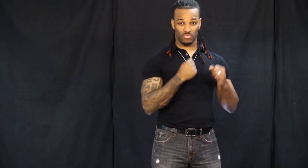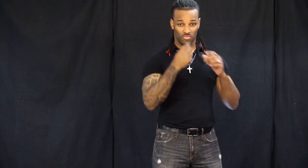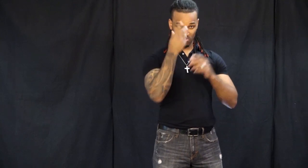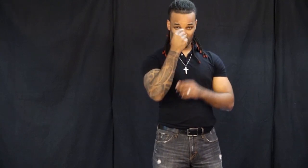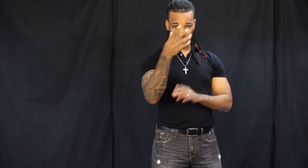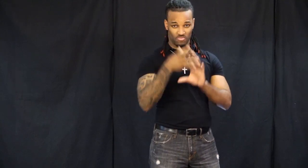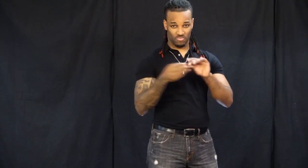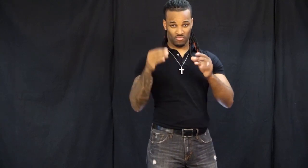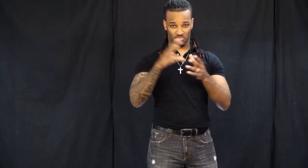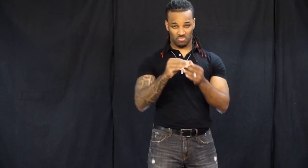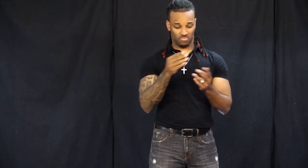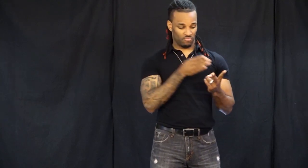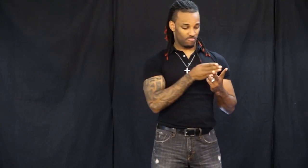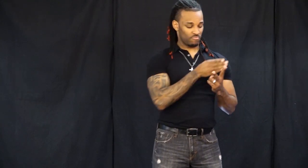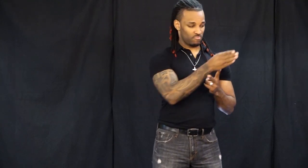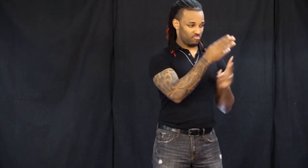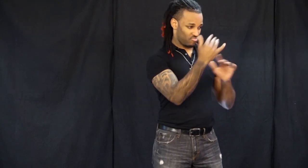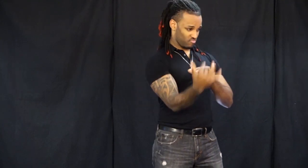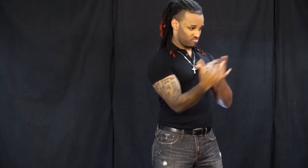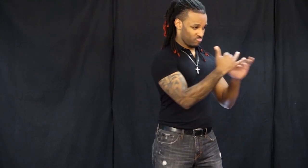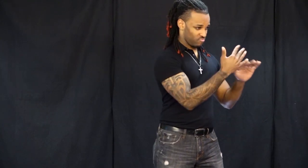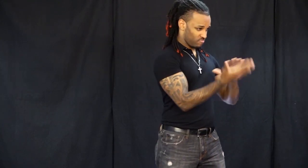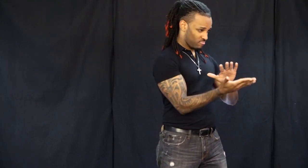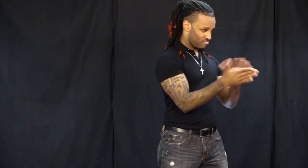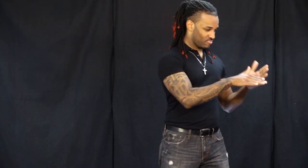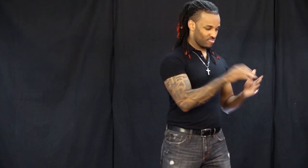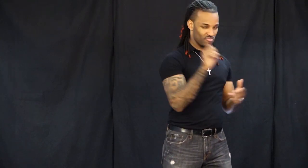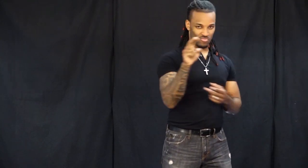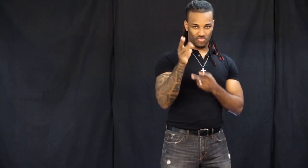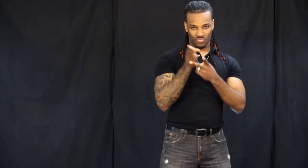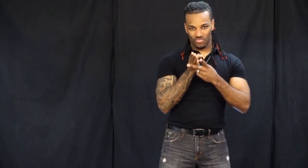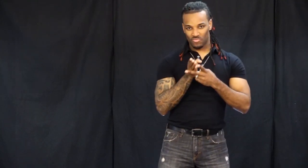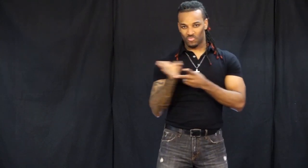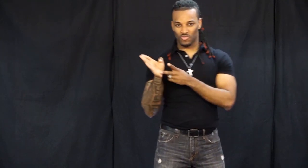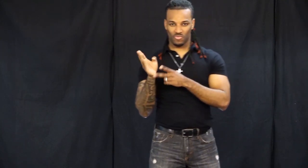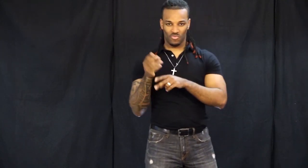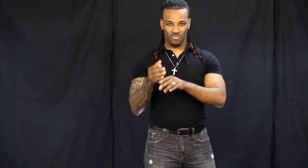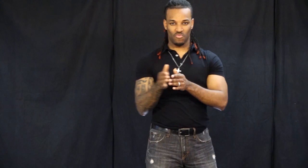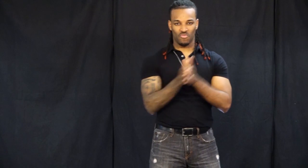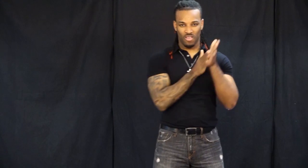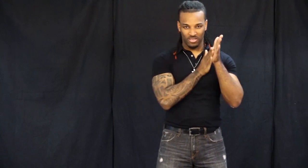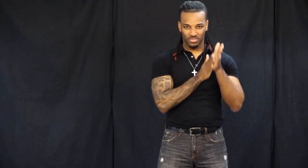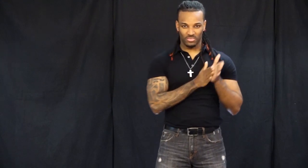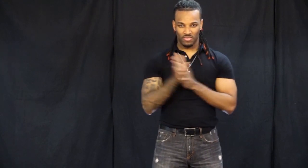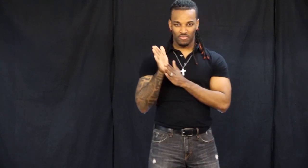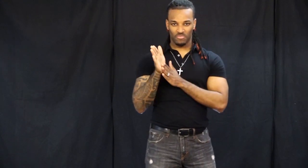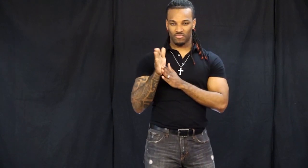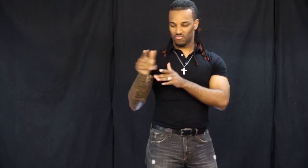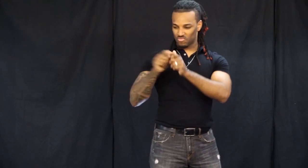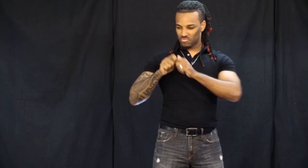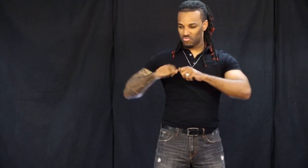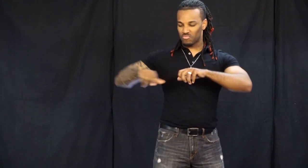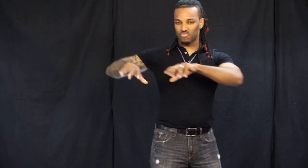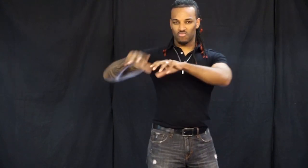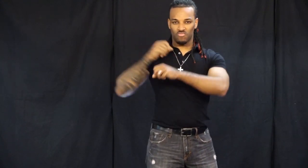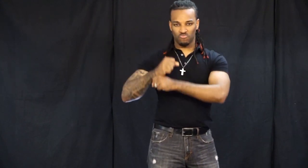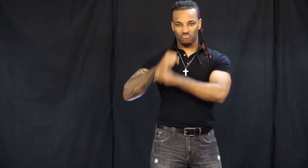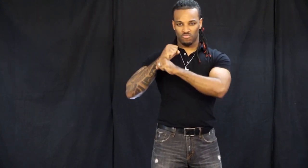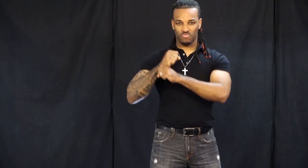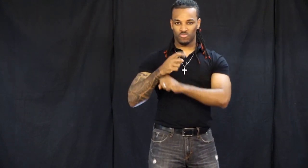they tell my story, I am either gonna die on the battlefield in glory or rise up. I will fight for this land, but